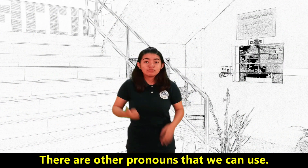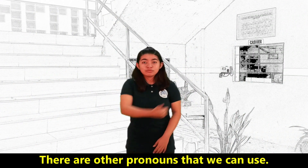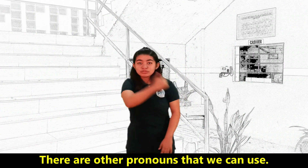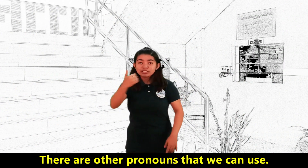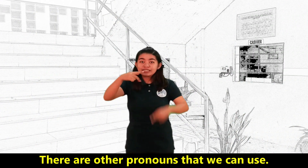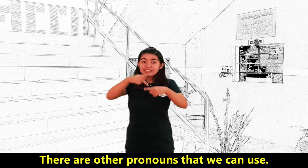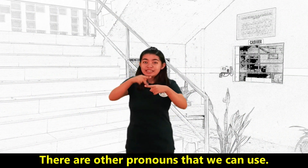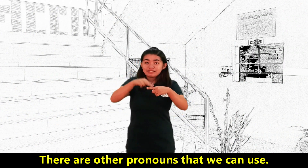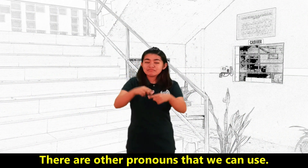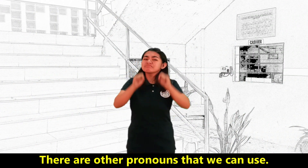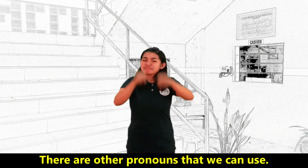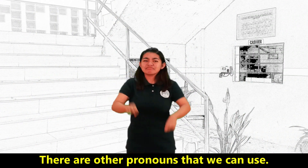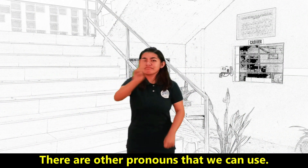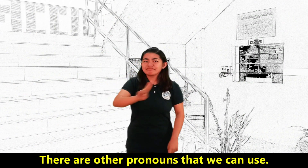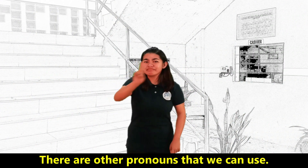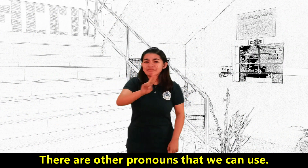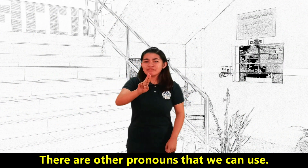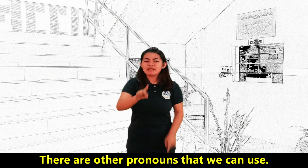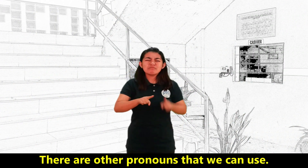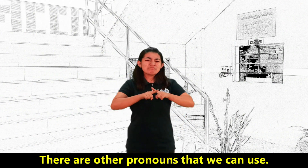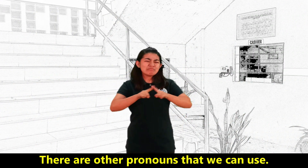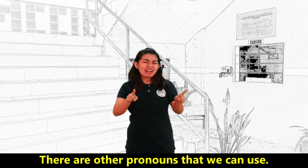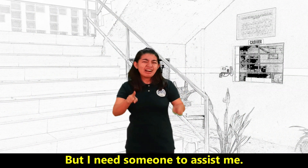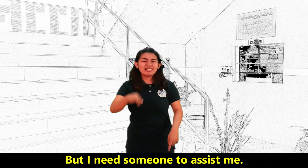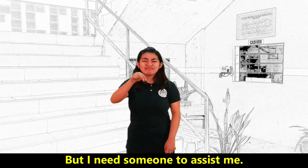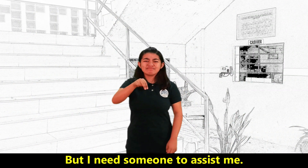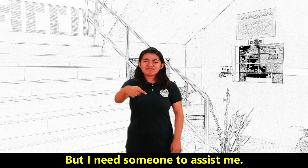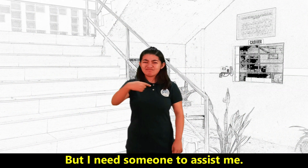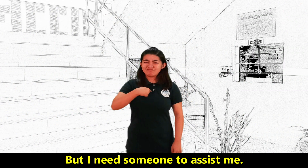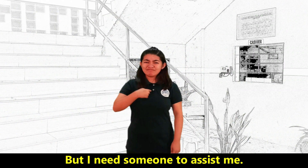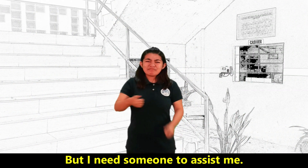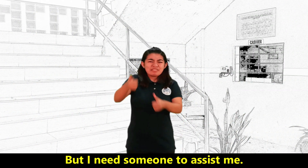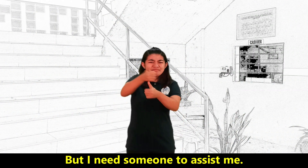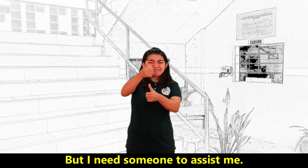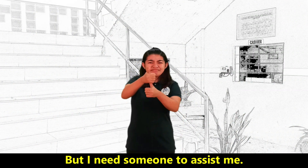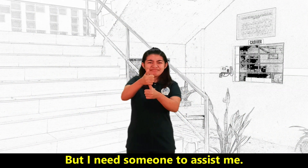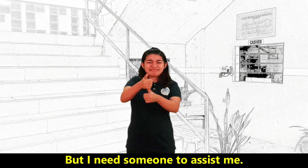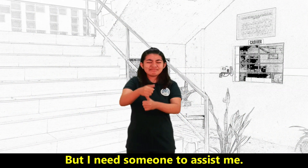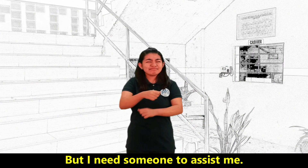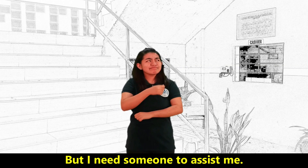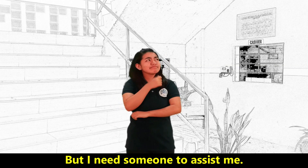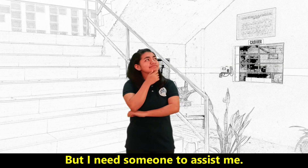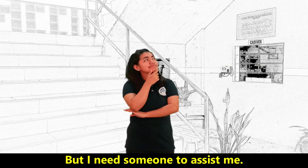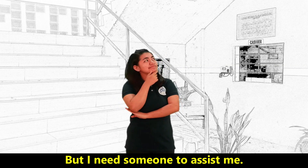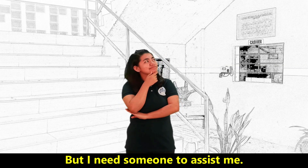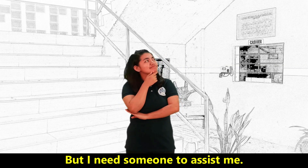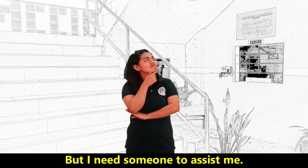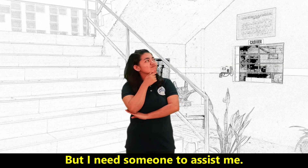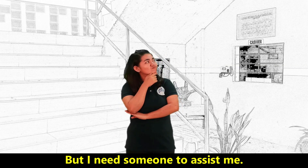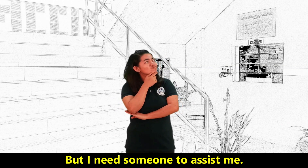There are other pronouns that we can use, but I need someone to assist me.